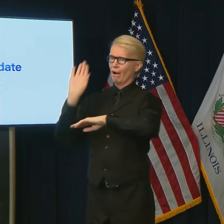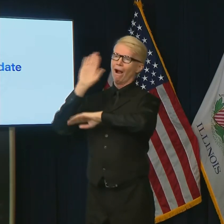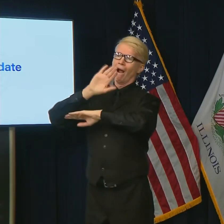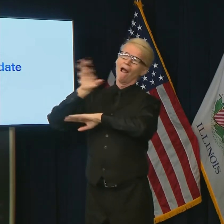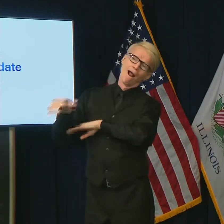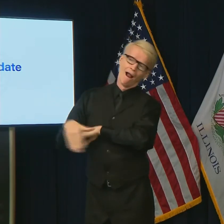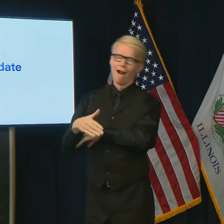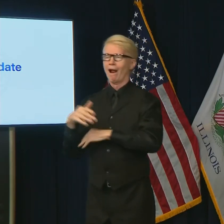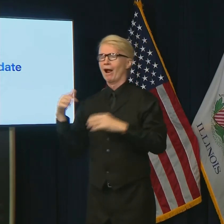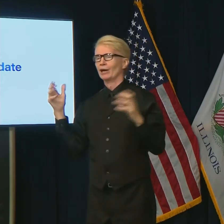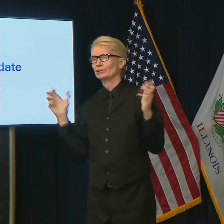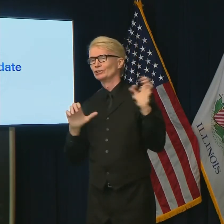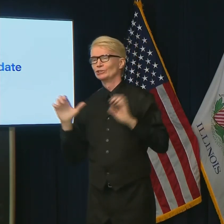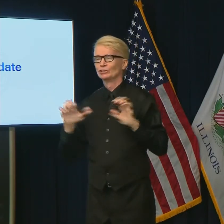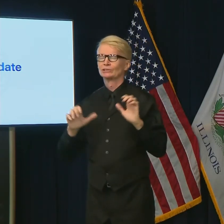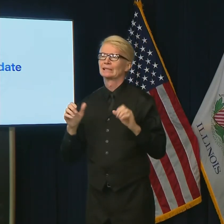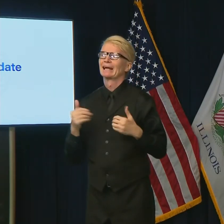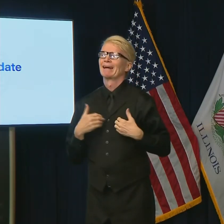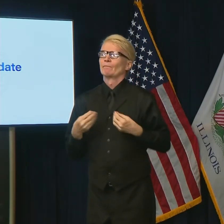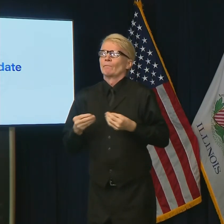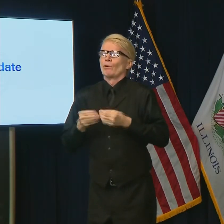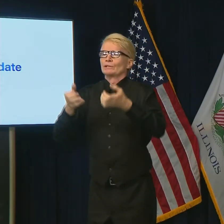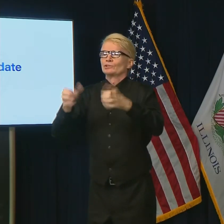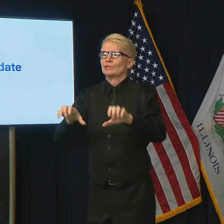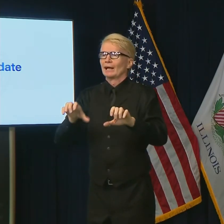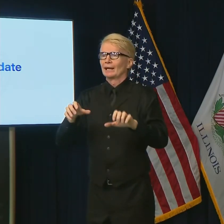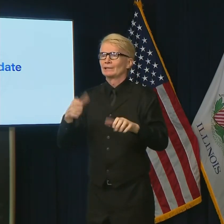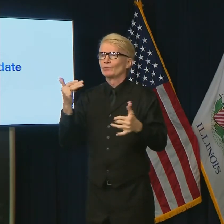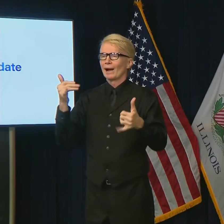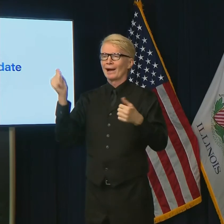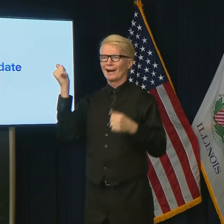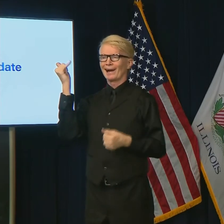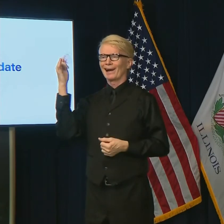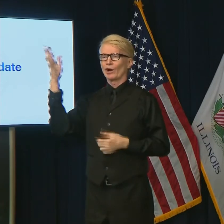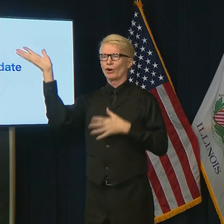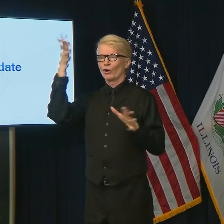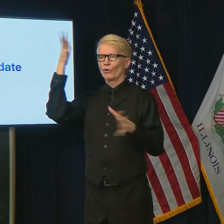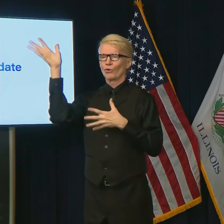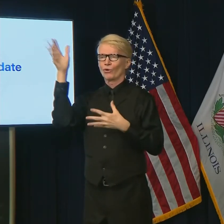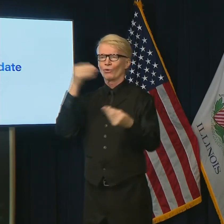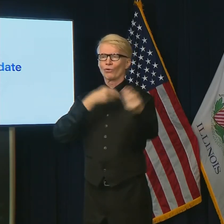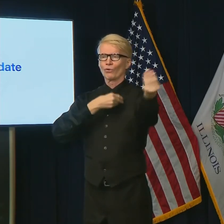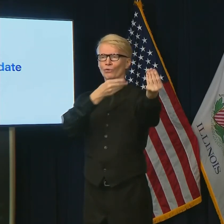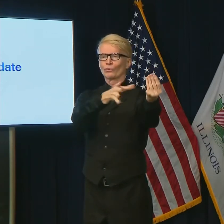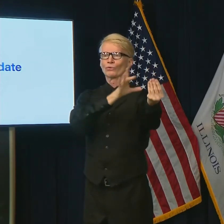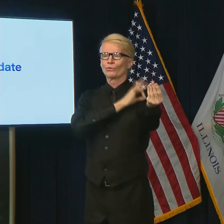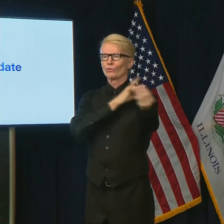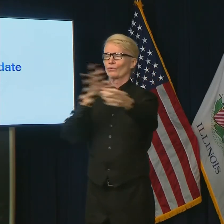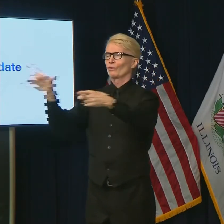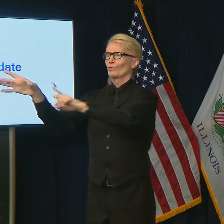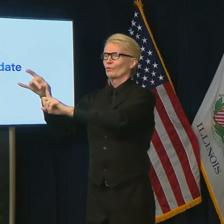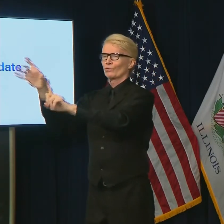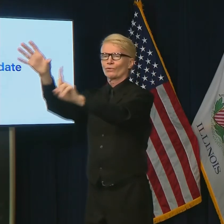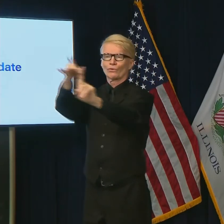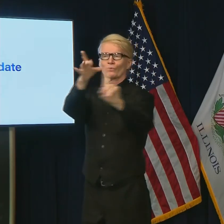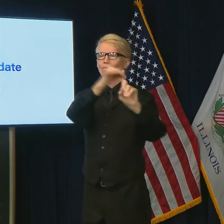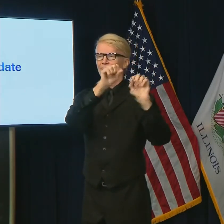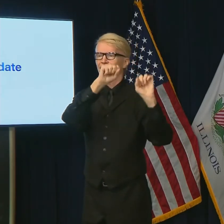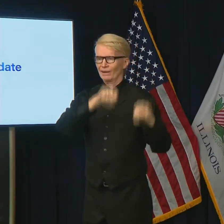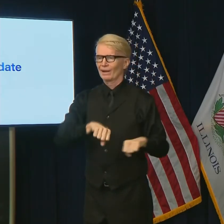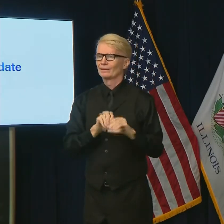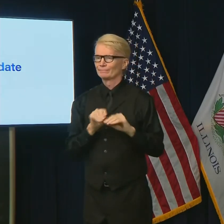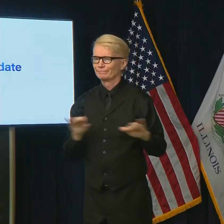long time obviously give more opportunities for that air swapping and the potential for transmitting the virus.